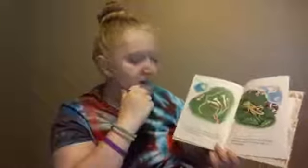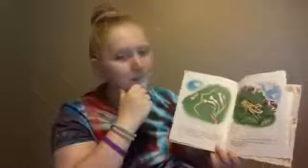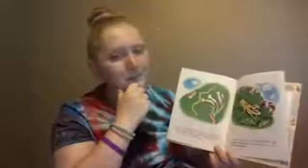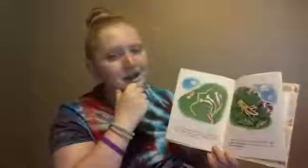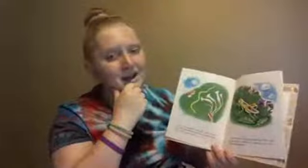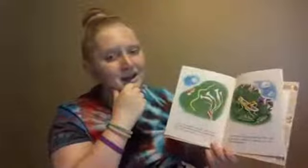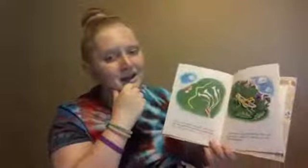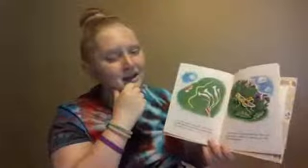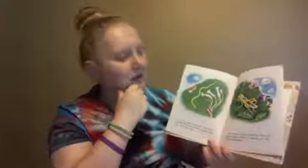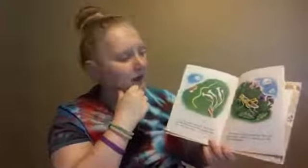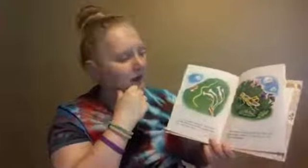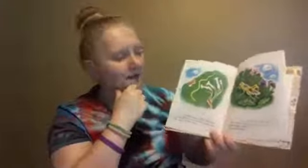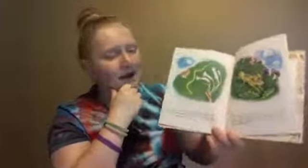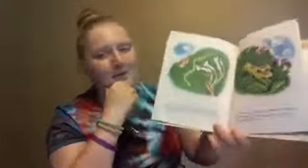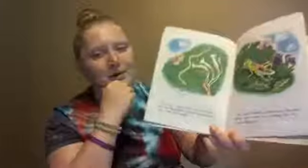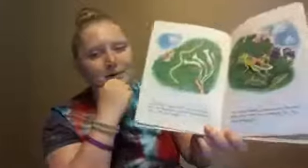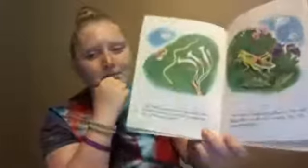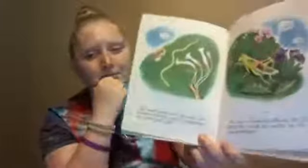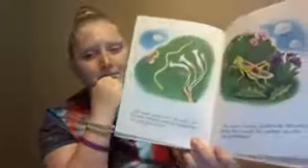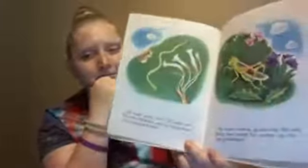a big grasshopper.